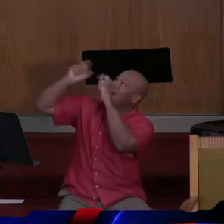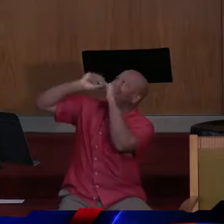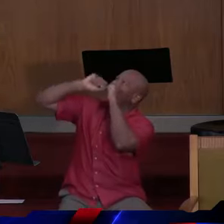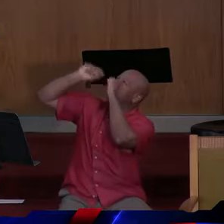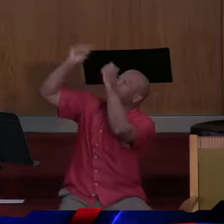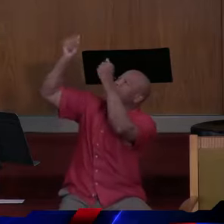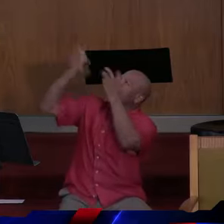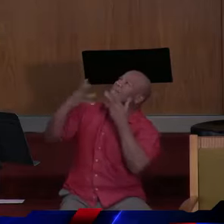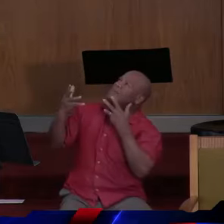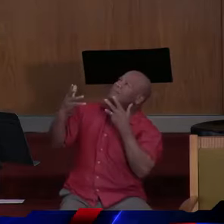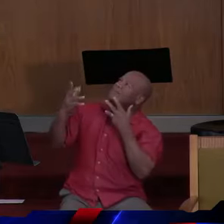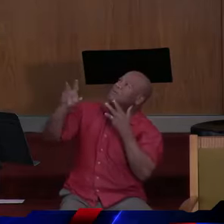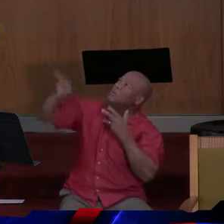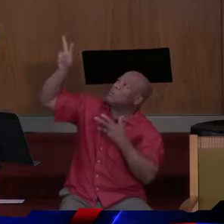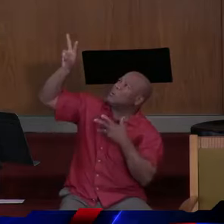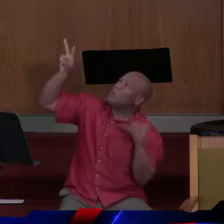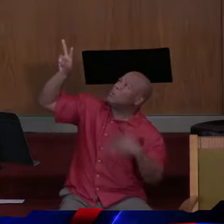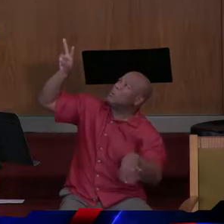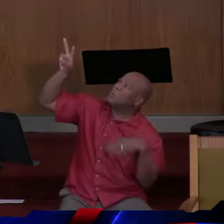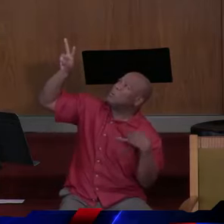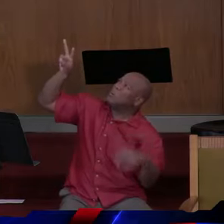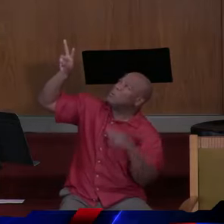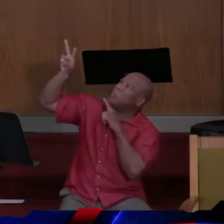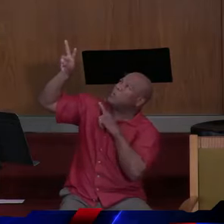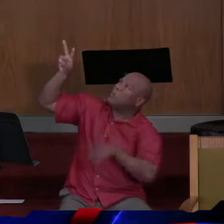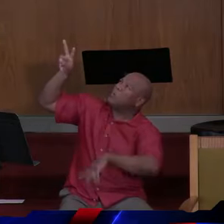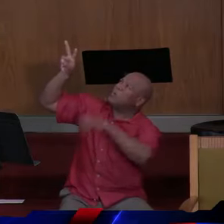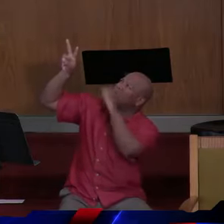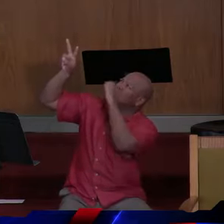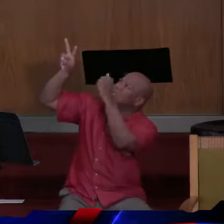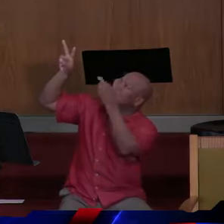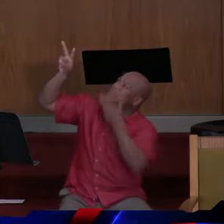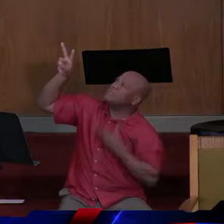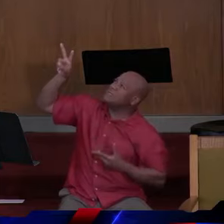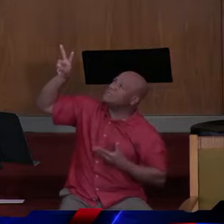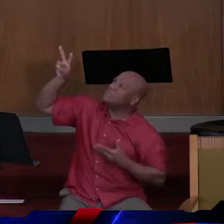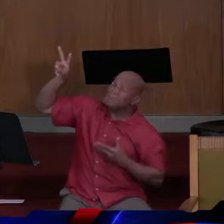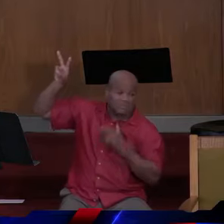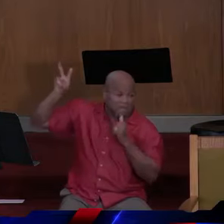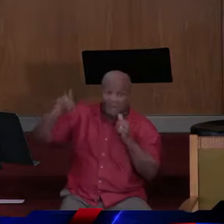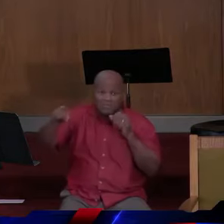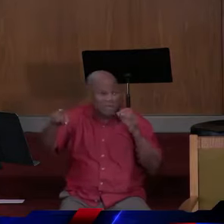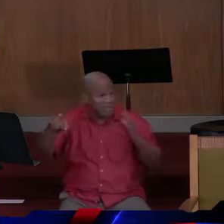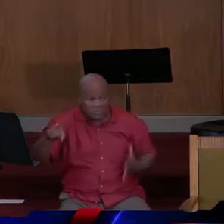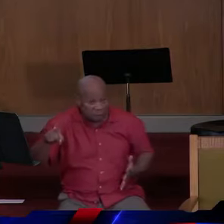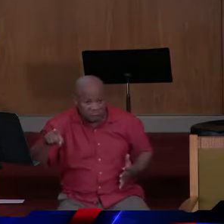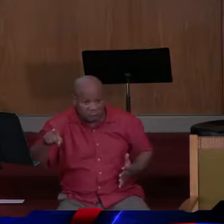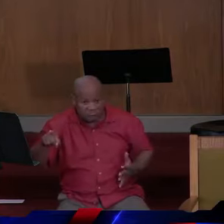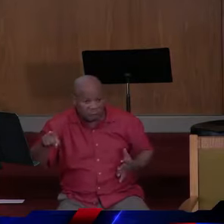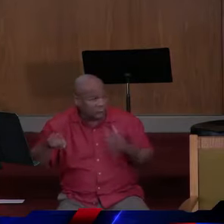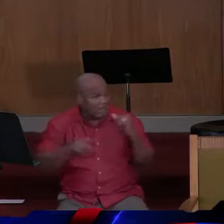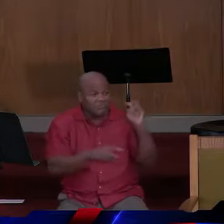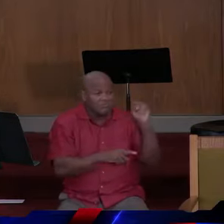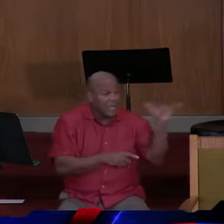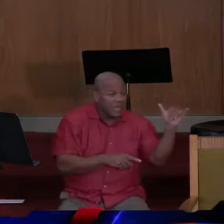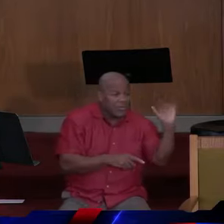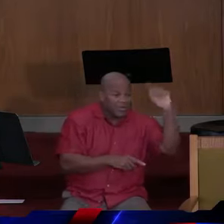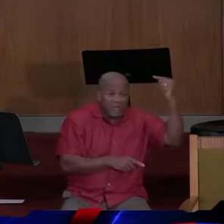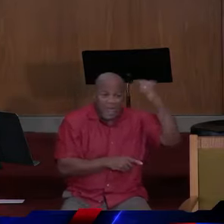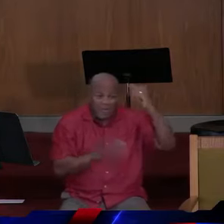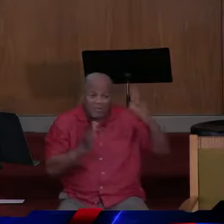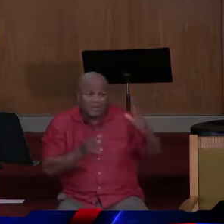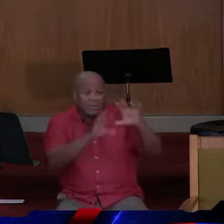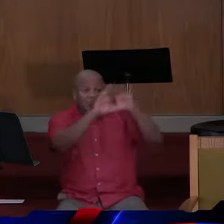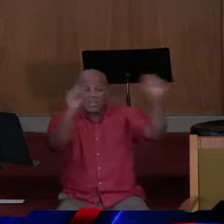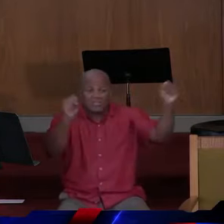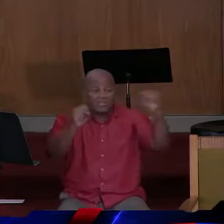The Lord blesses thee. The Lord, not the pastor. Not the mayor, not the governor, not the president,